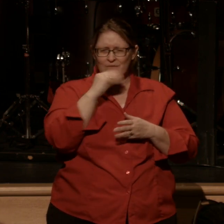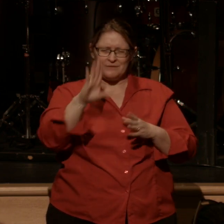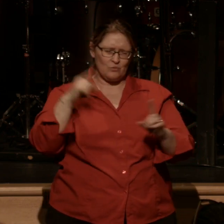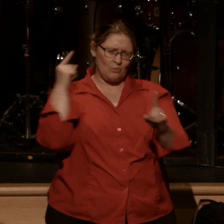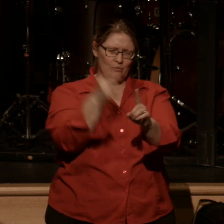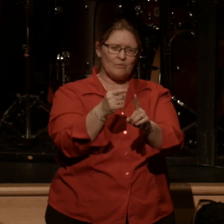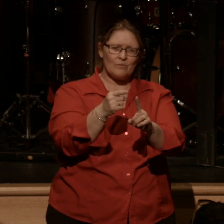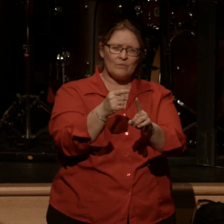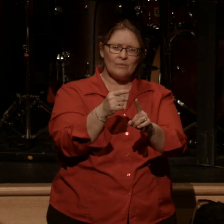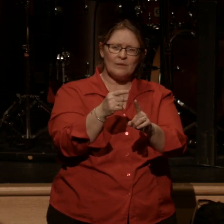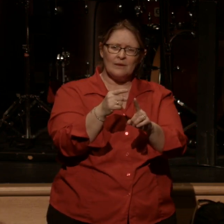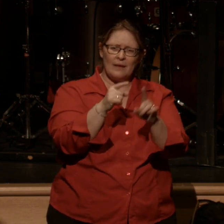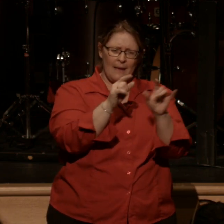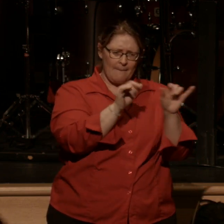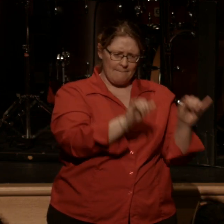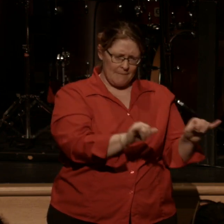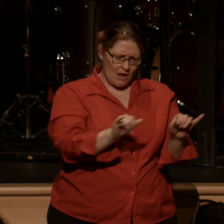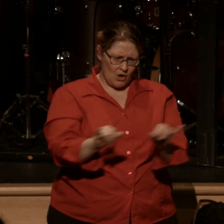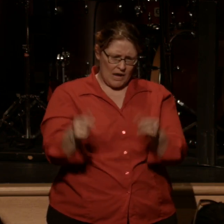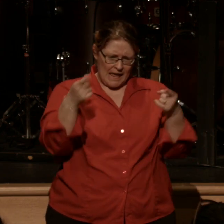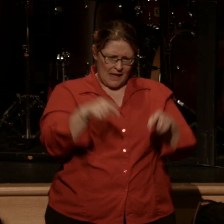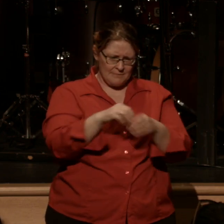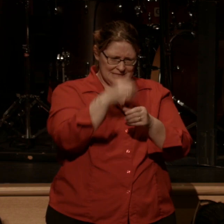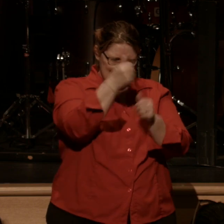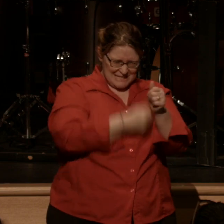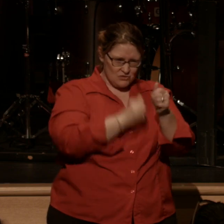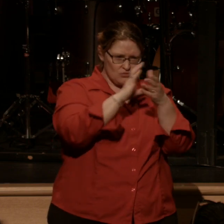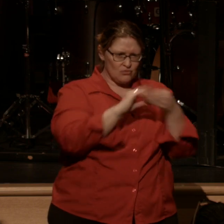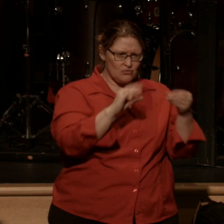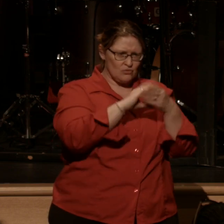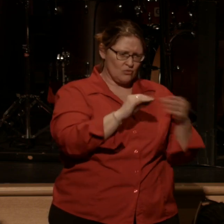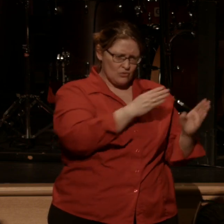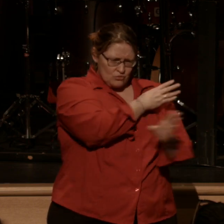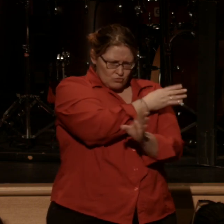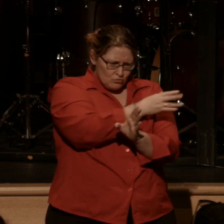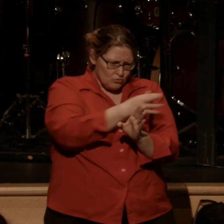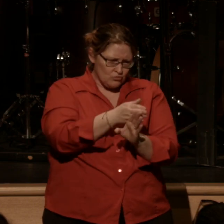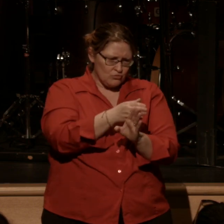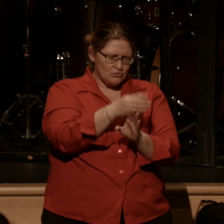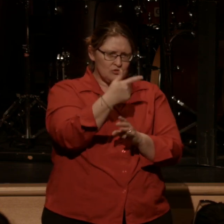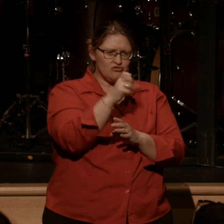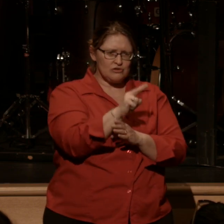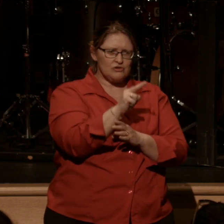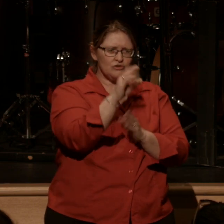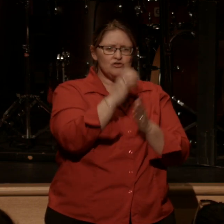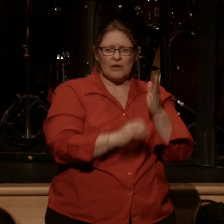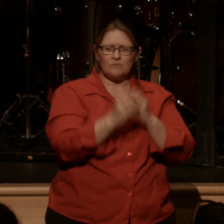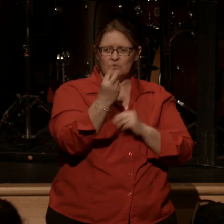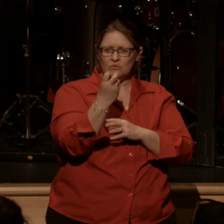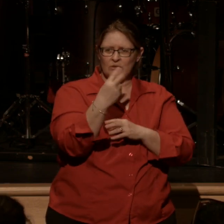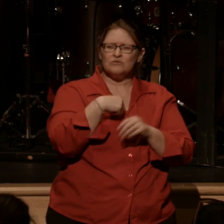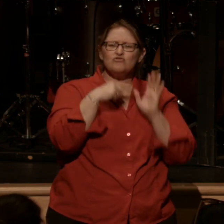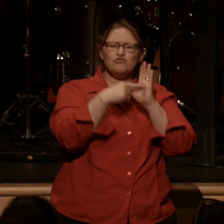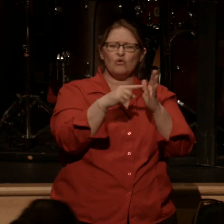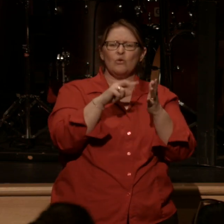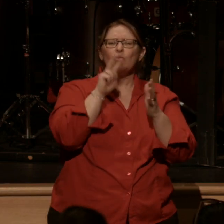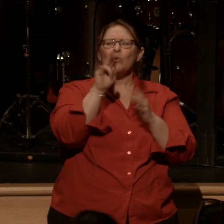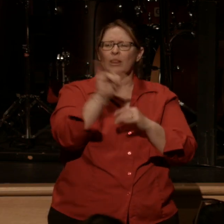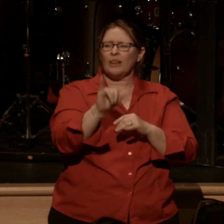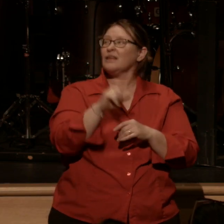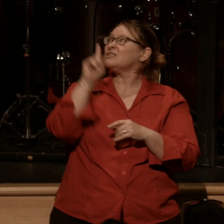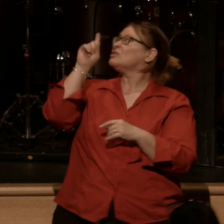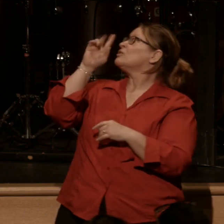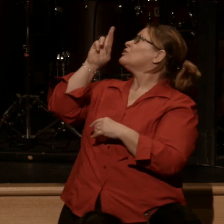intentionality of a pattern that takes place in every story up until Genesis chapter 12. I want to show you on the screen what that looks like.